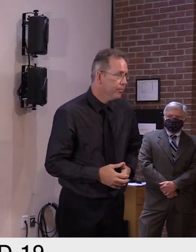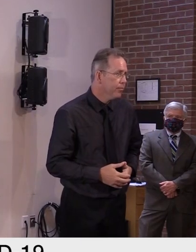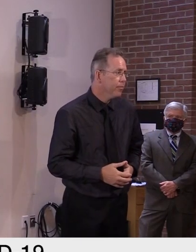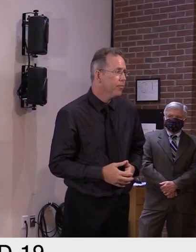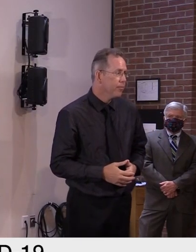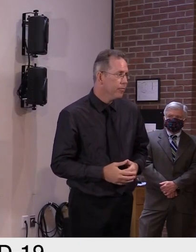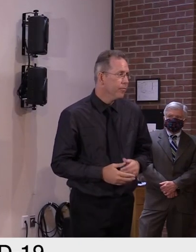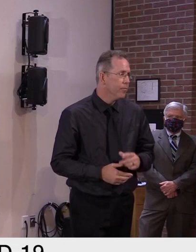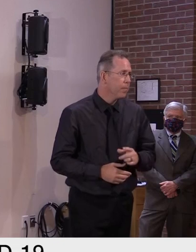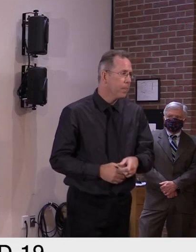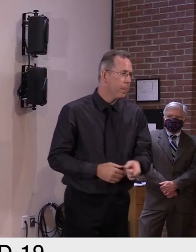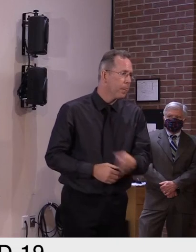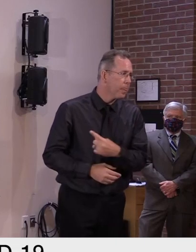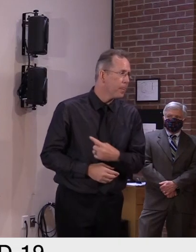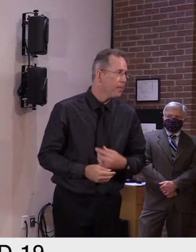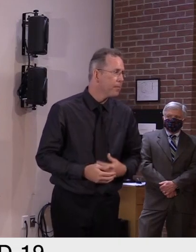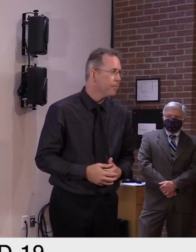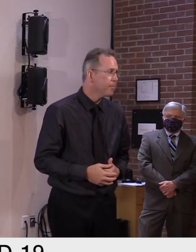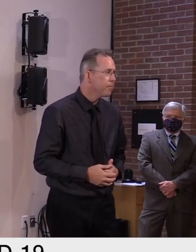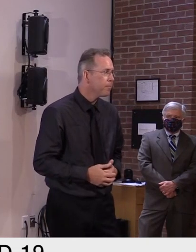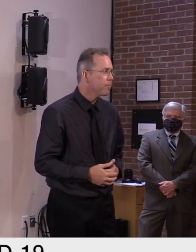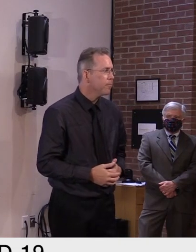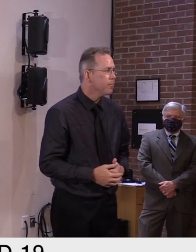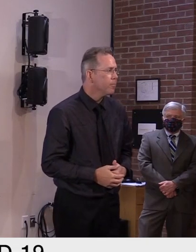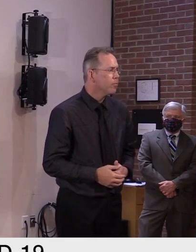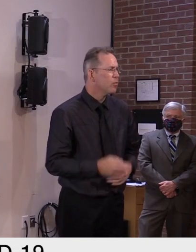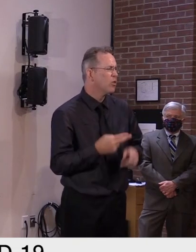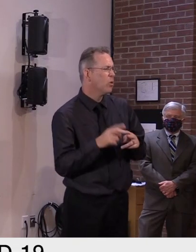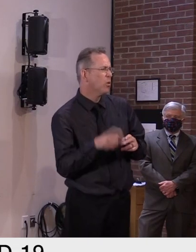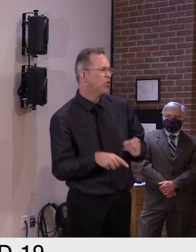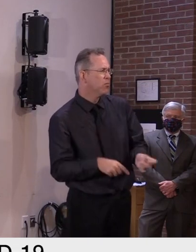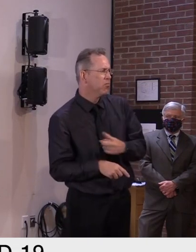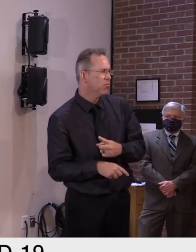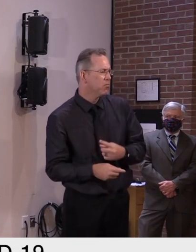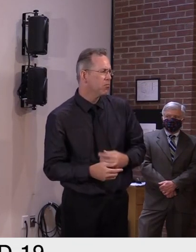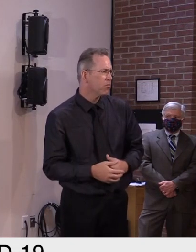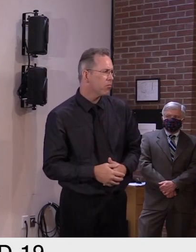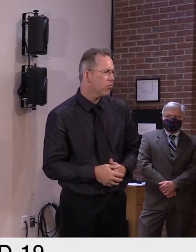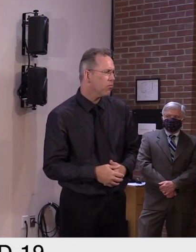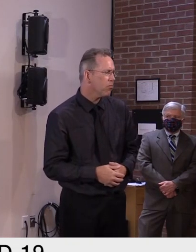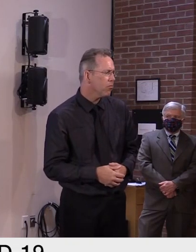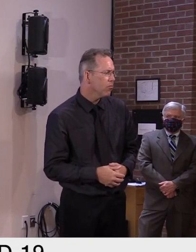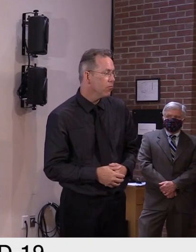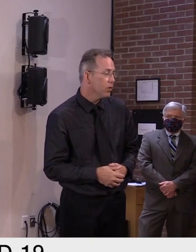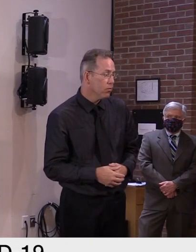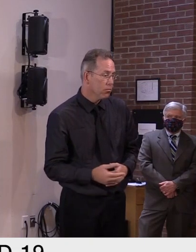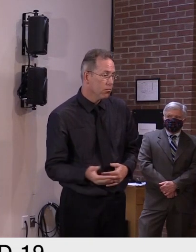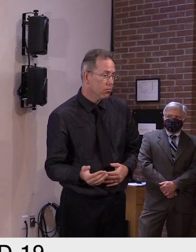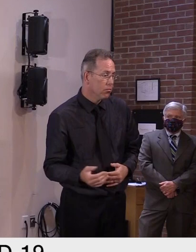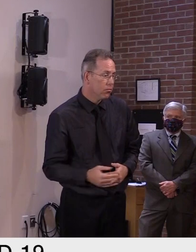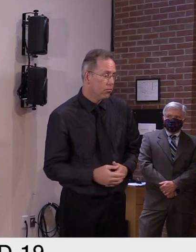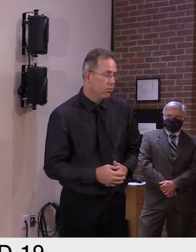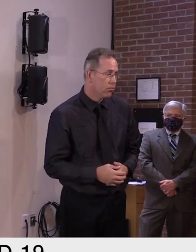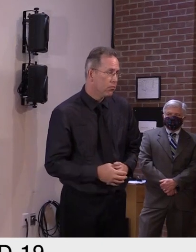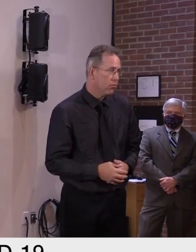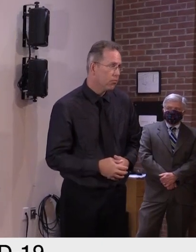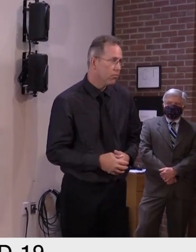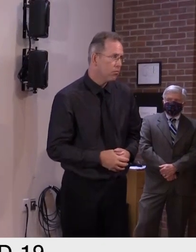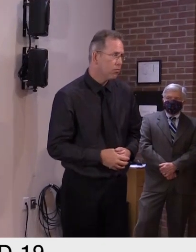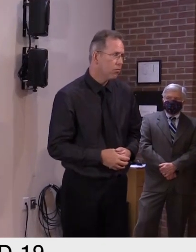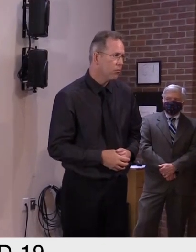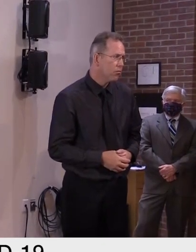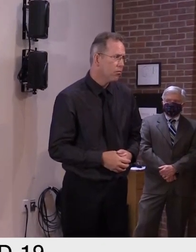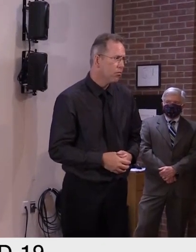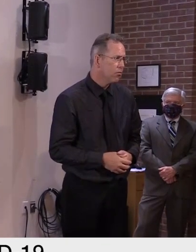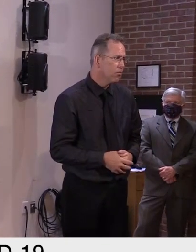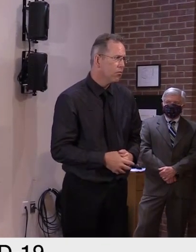up. Does that get more granular than the statewide totals you present each week? Are there underlying predictions based on